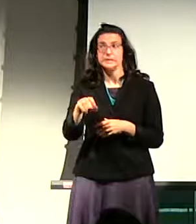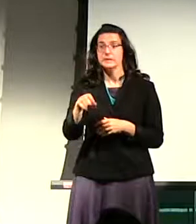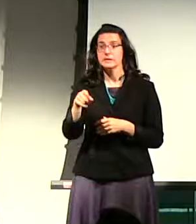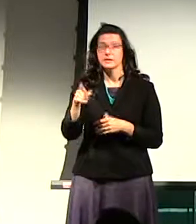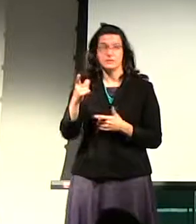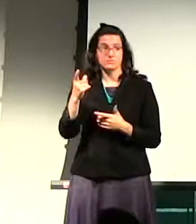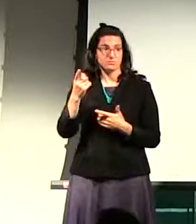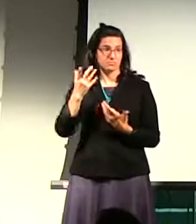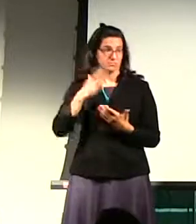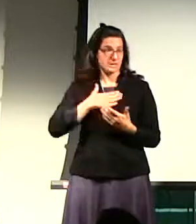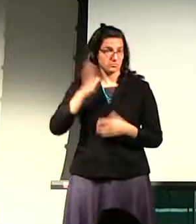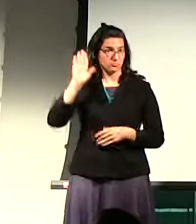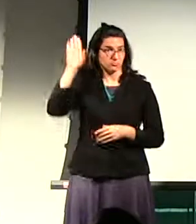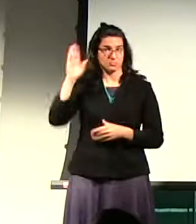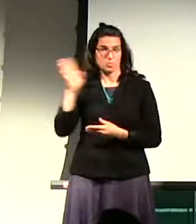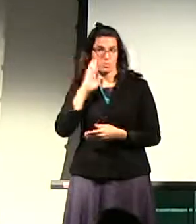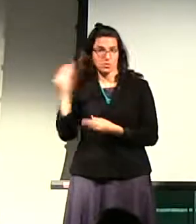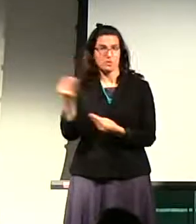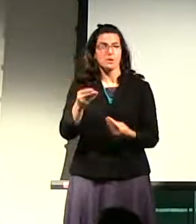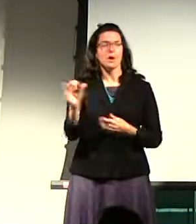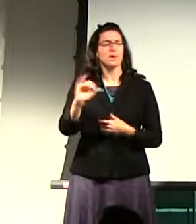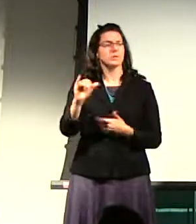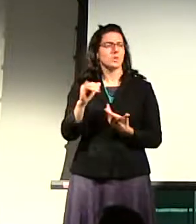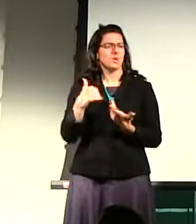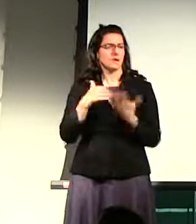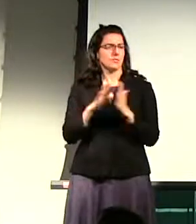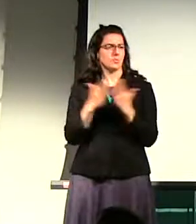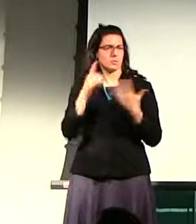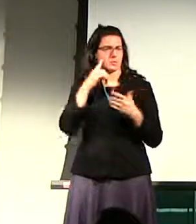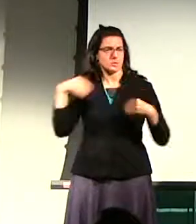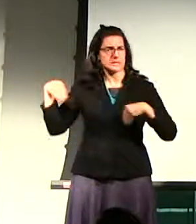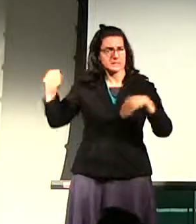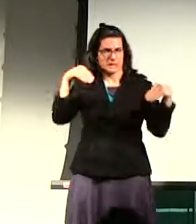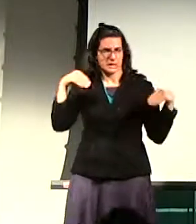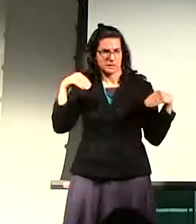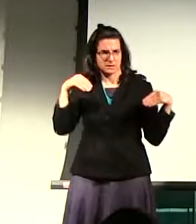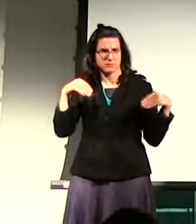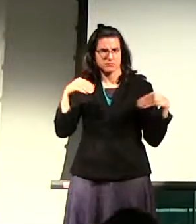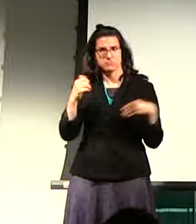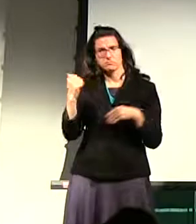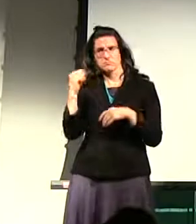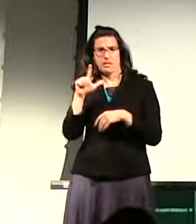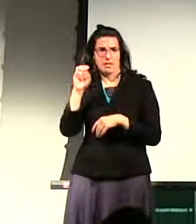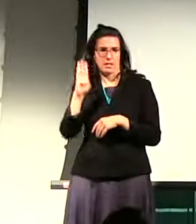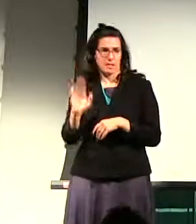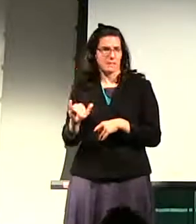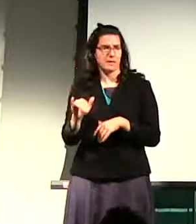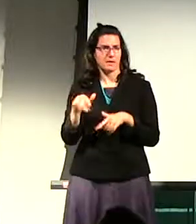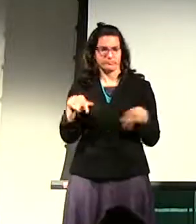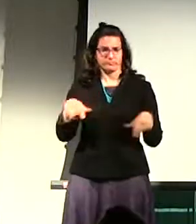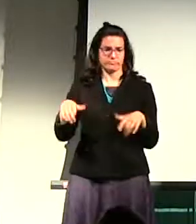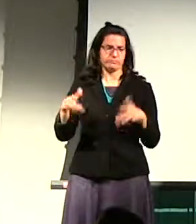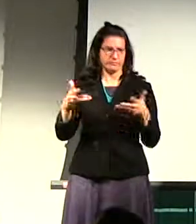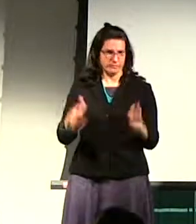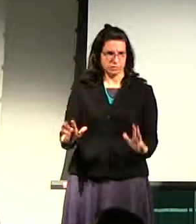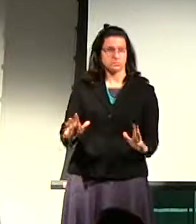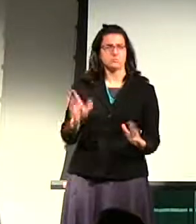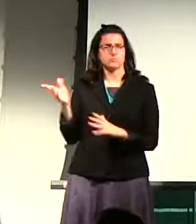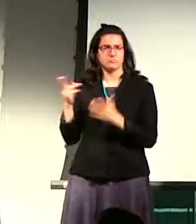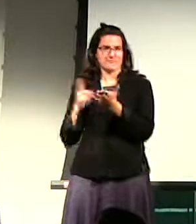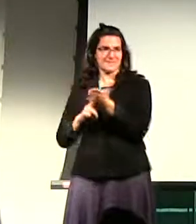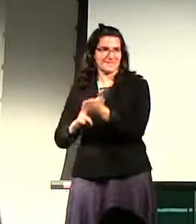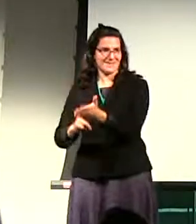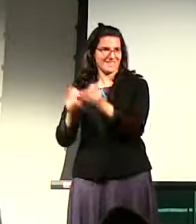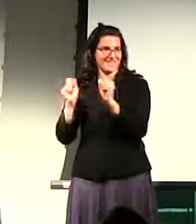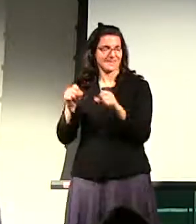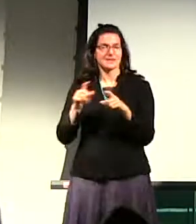are also books for sale and signing in the lobby after the reading, and we'll have time for some Q&A. But for